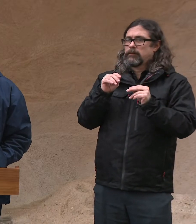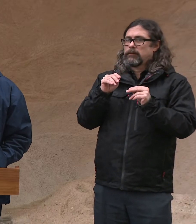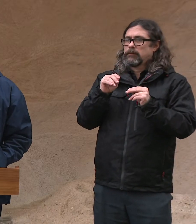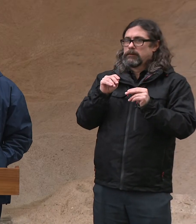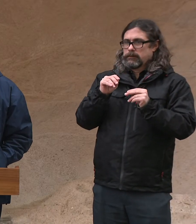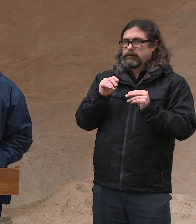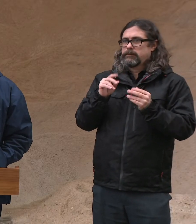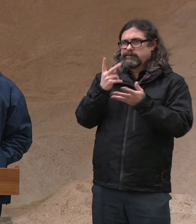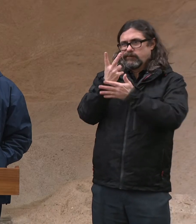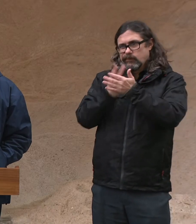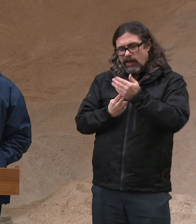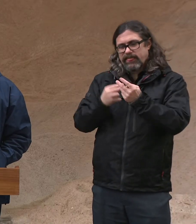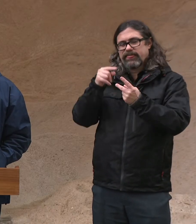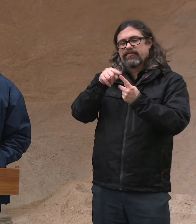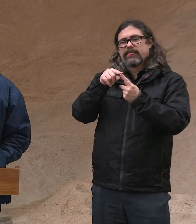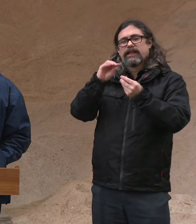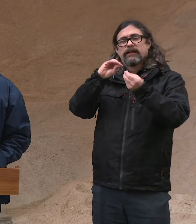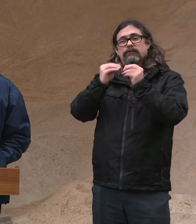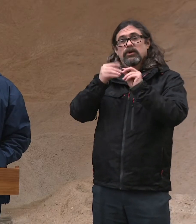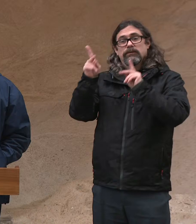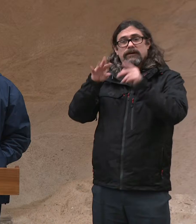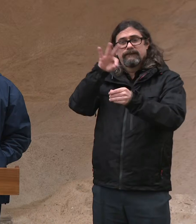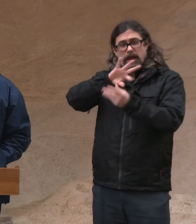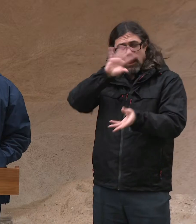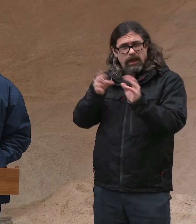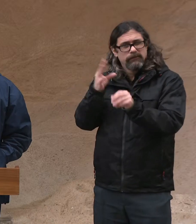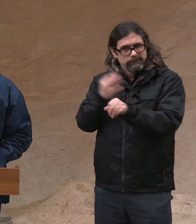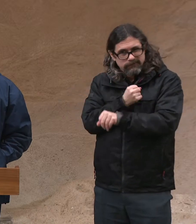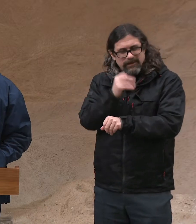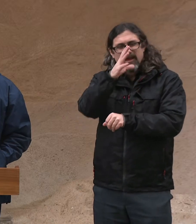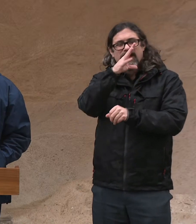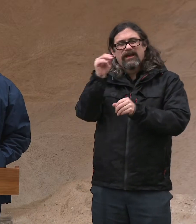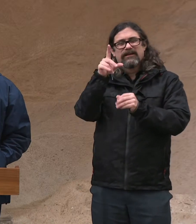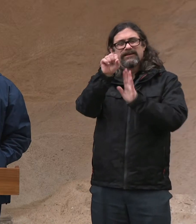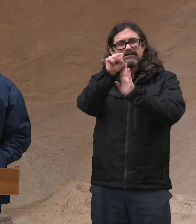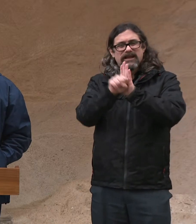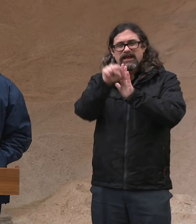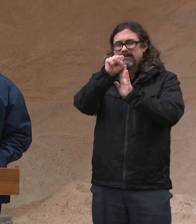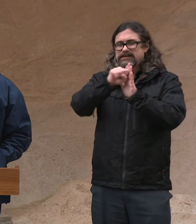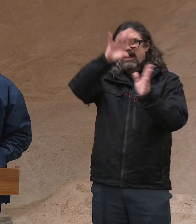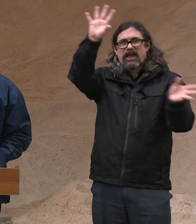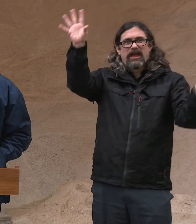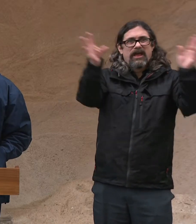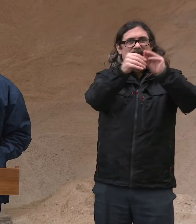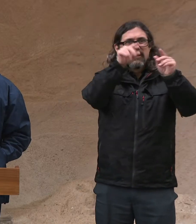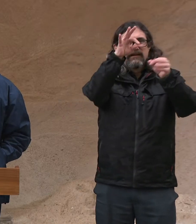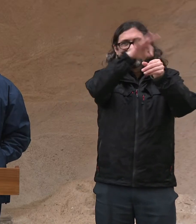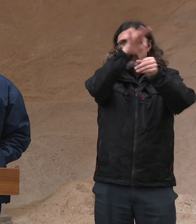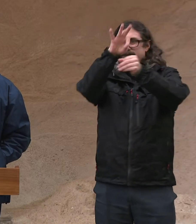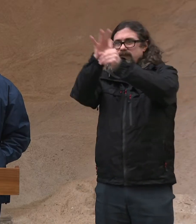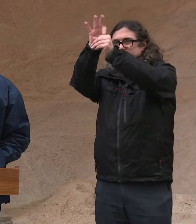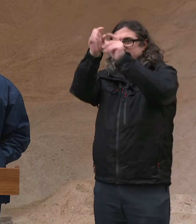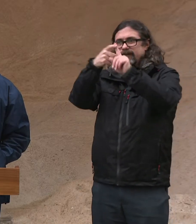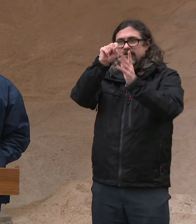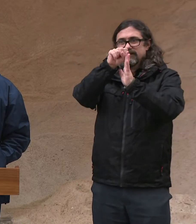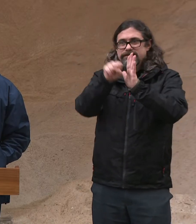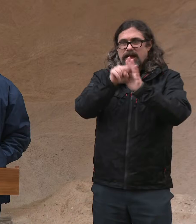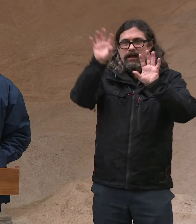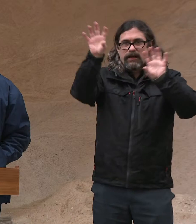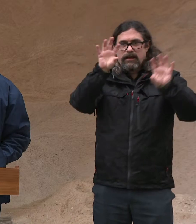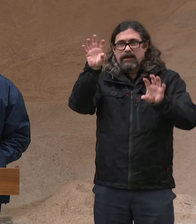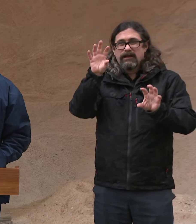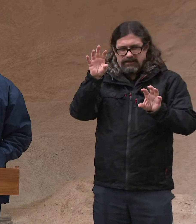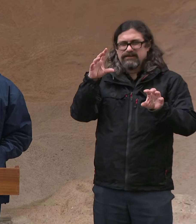very loud and clear voice that we need to do something about our borders. America has communicated